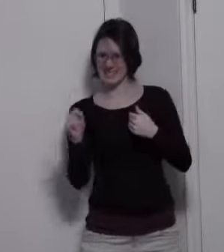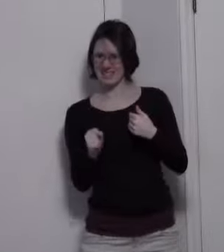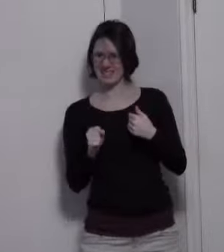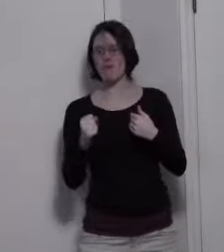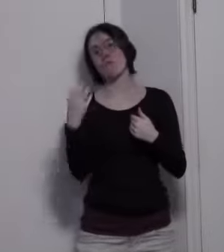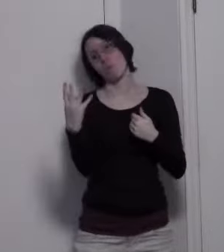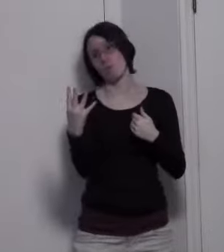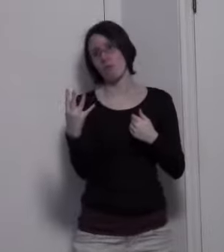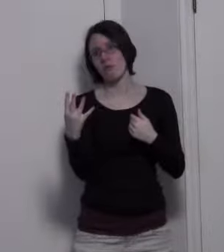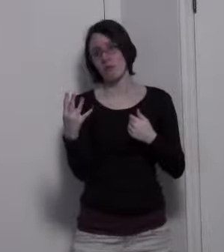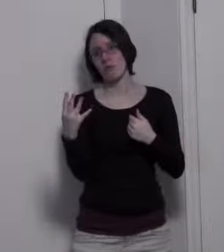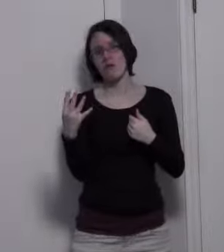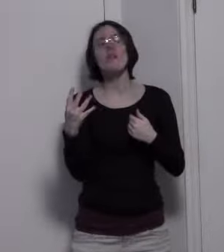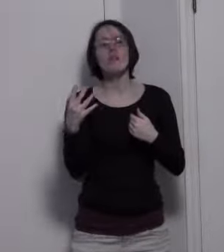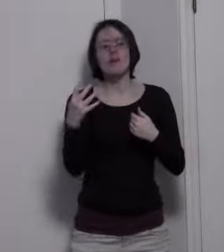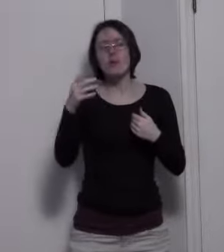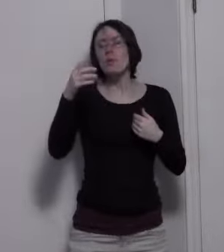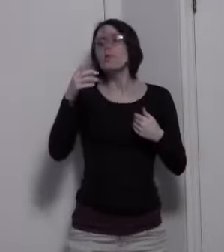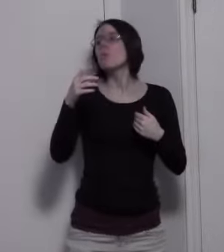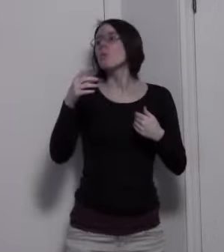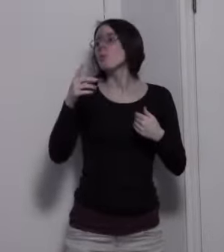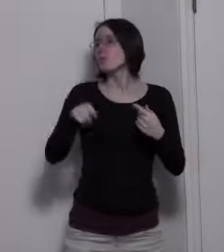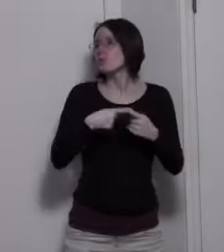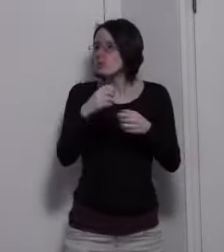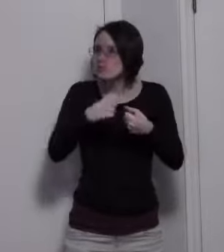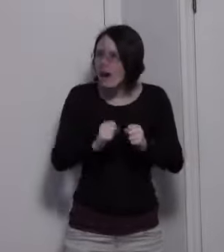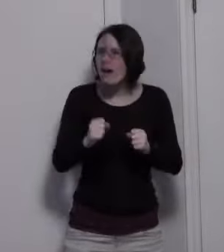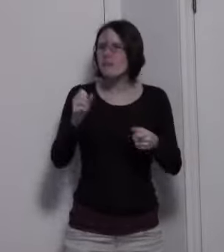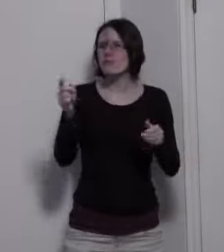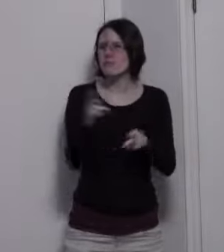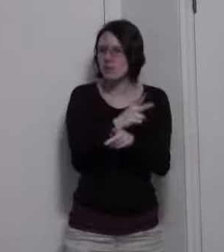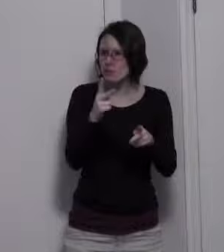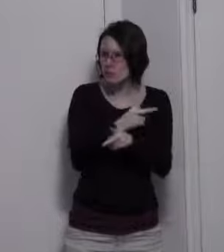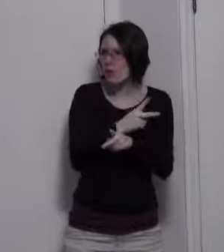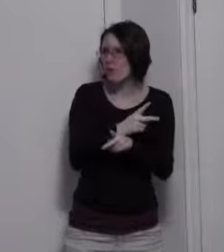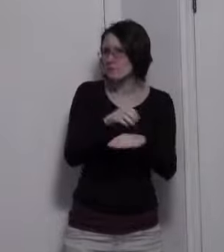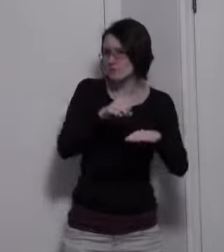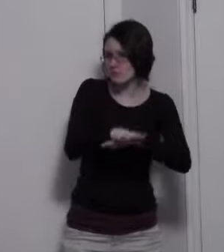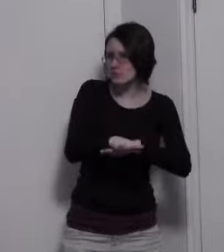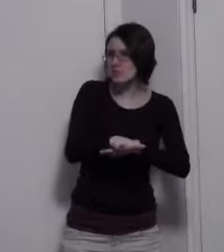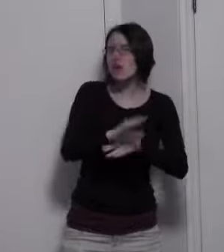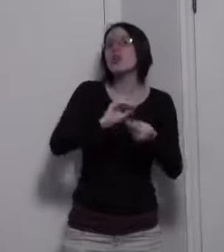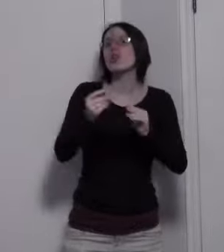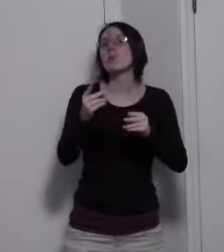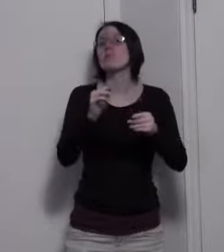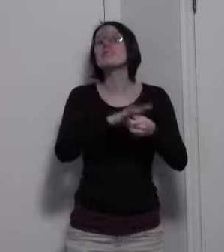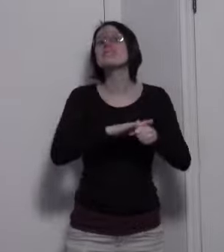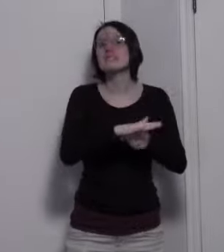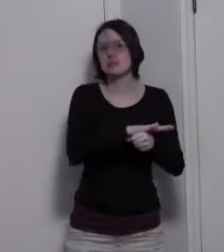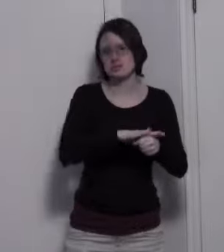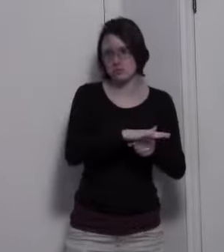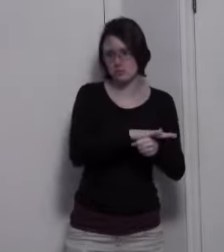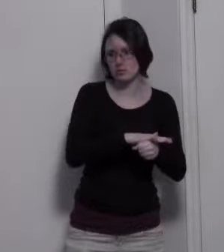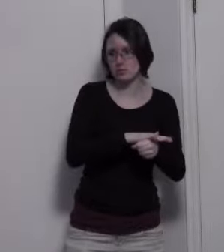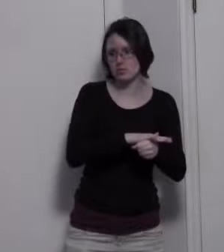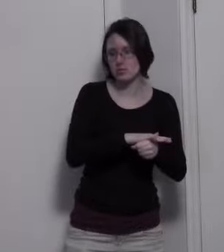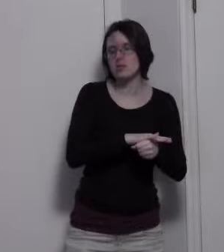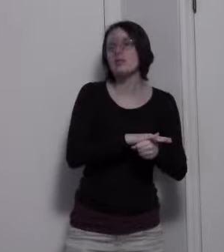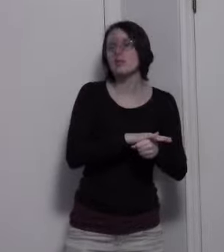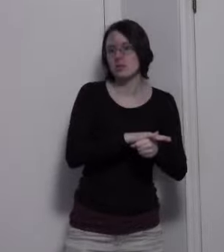state's influence on the election, the number of districts matters most. More population equals more districts equals